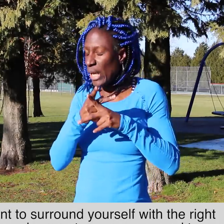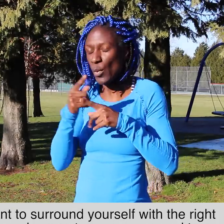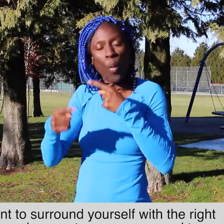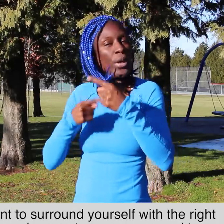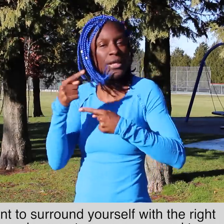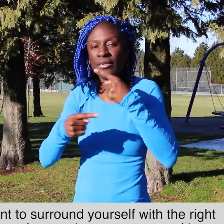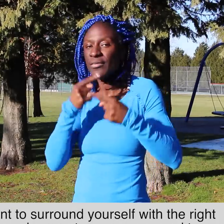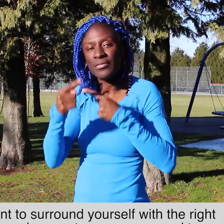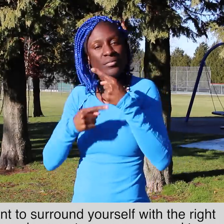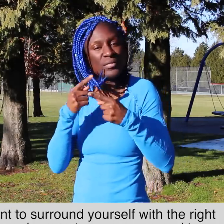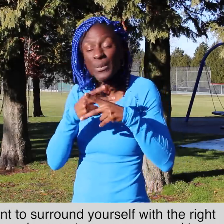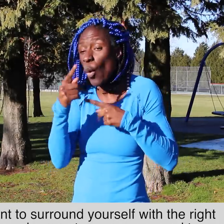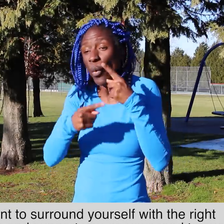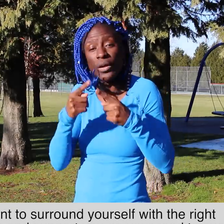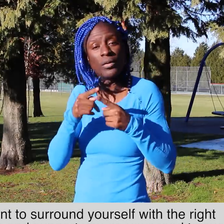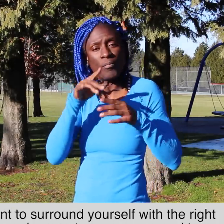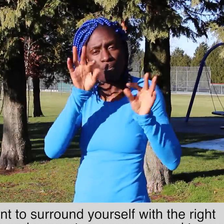Regardless of what happens, just keep going.